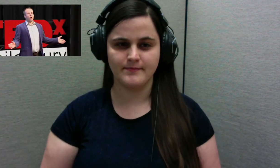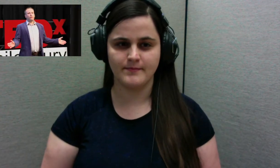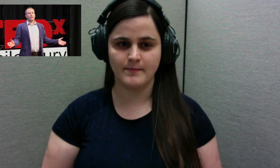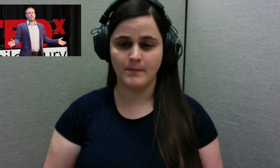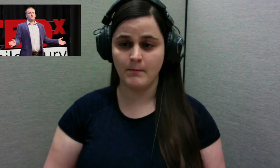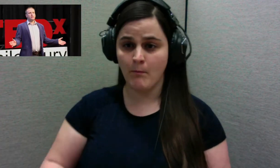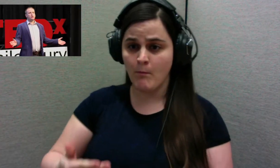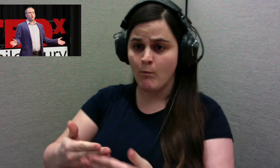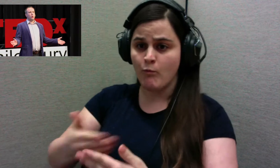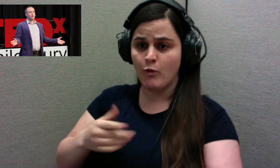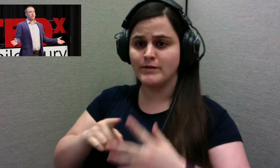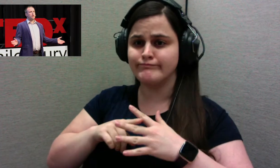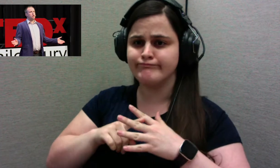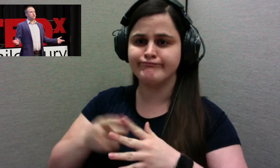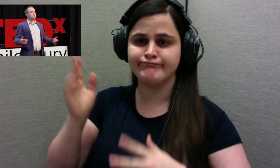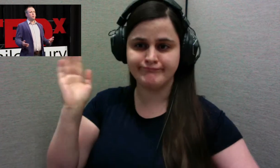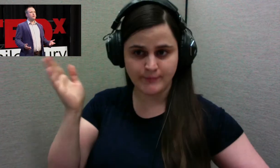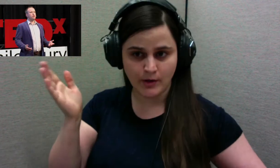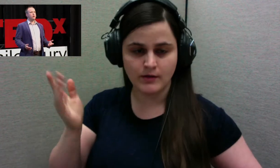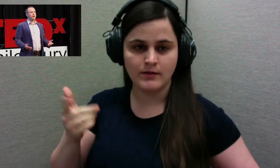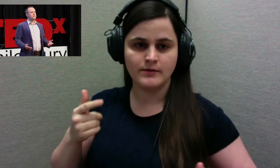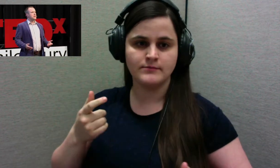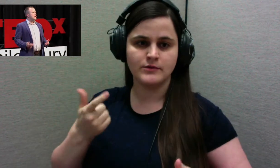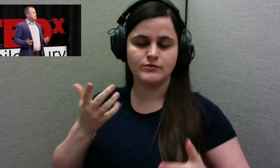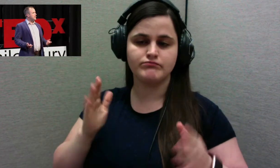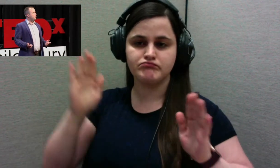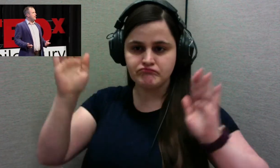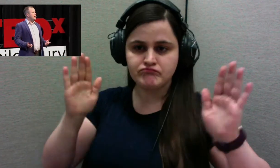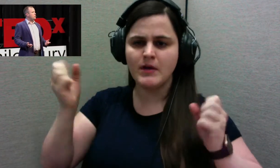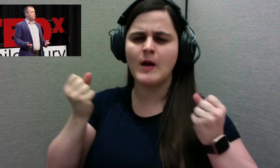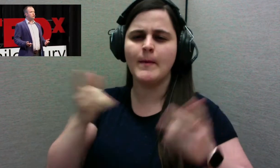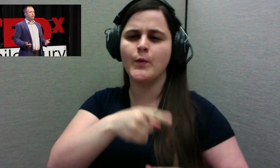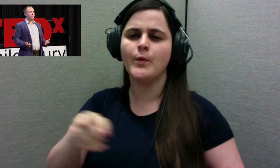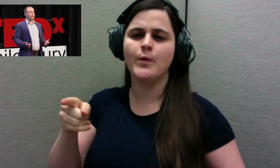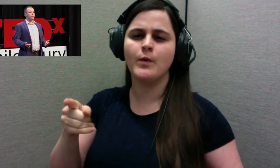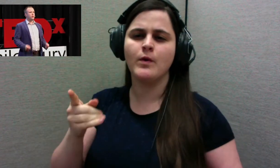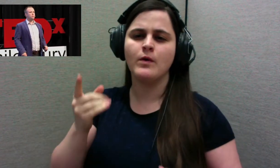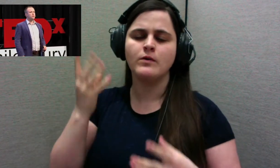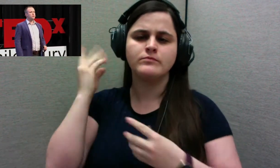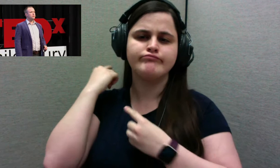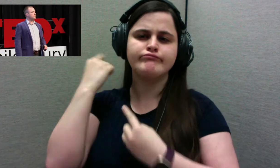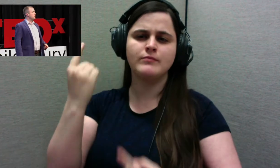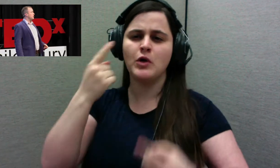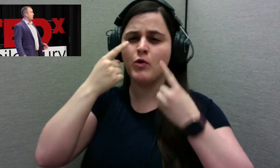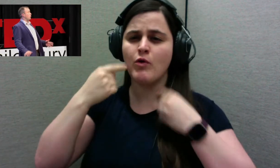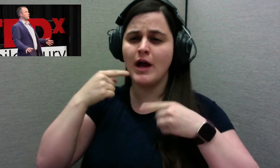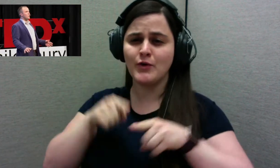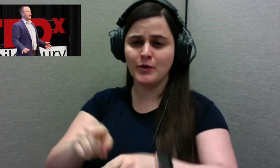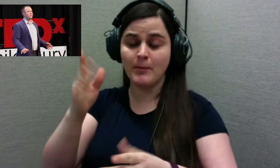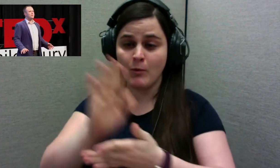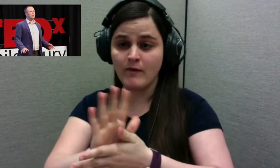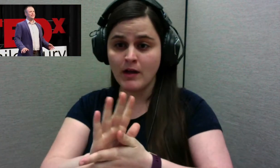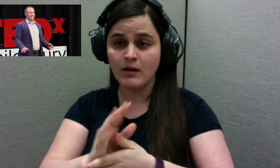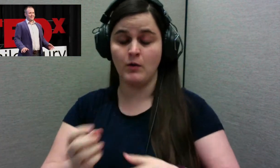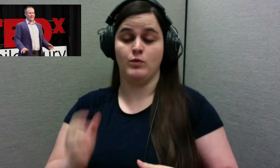Before I kick off this talk, can I just ask, by way of a show of hands, is anybody here who's ever cried at a film? Oh, that's quite a